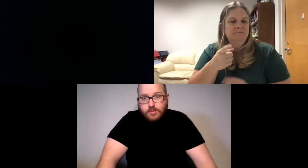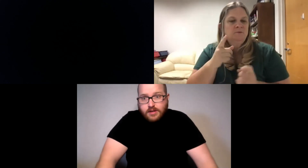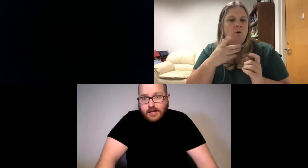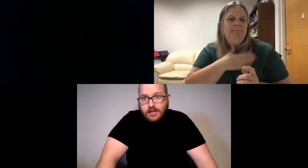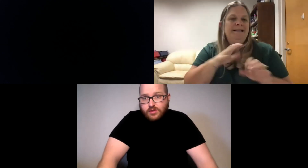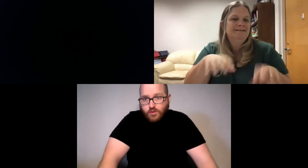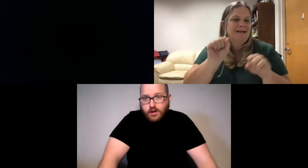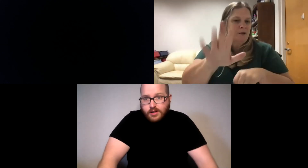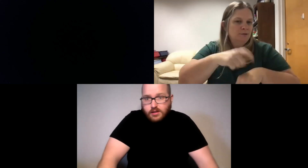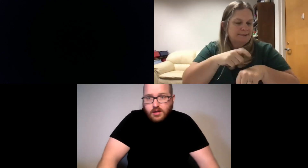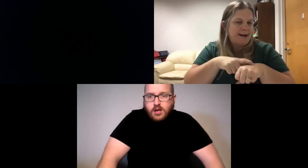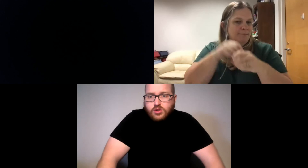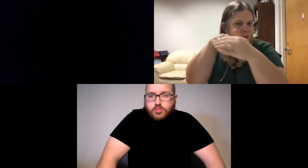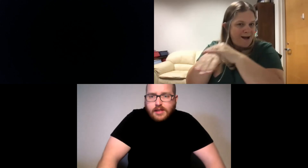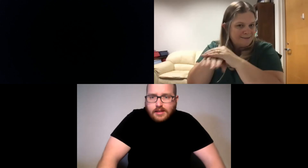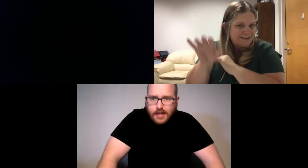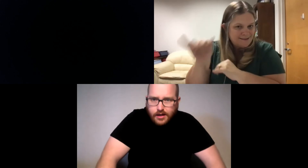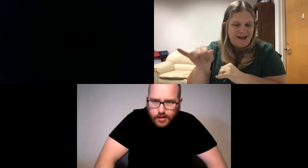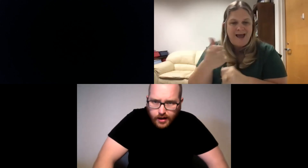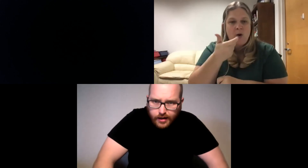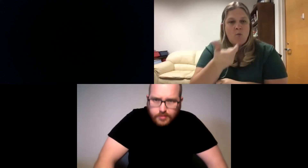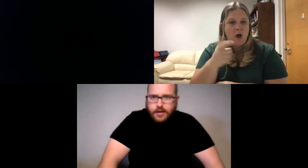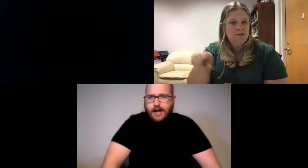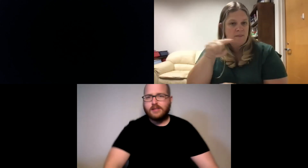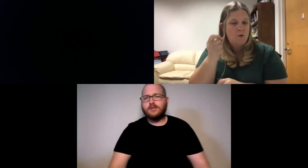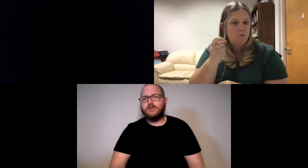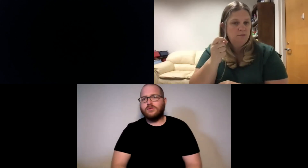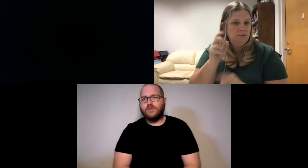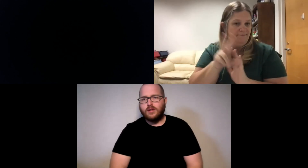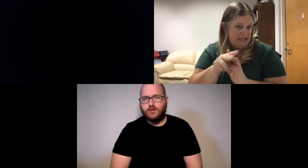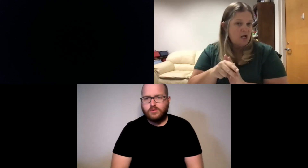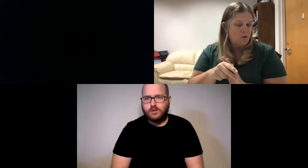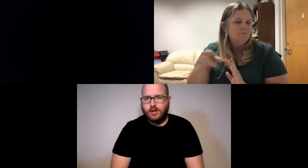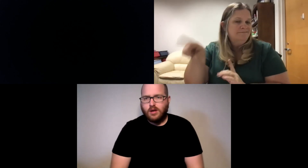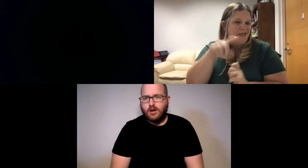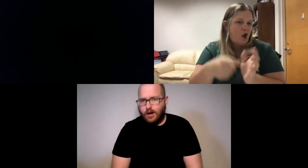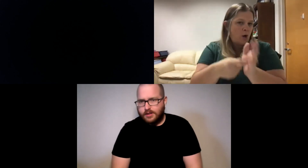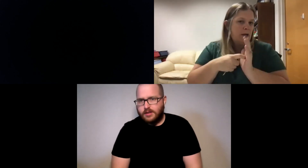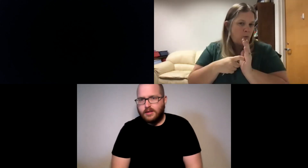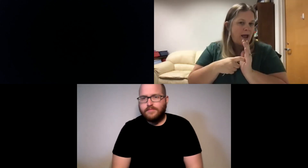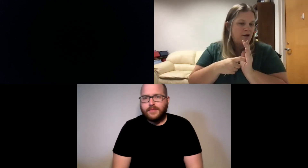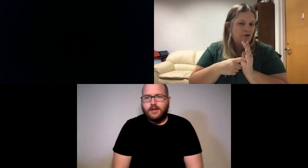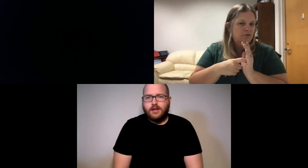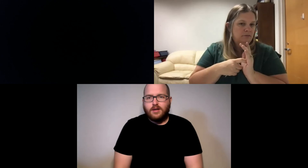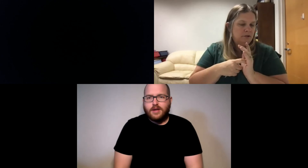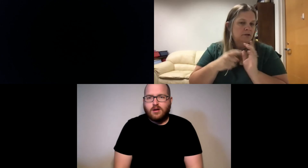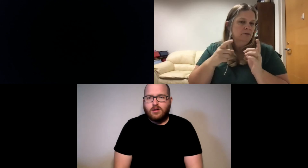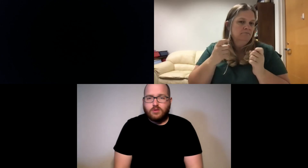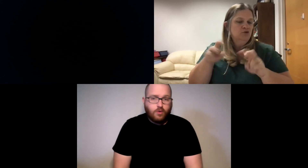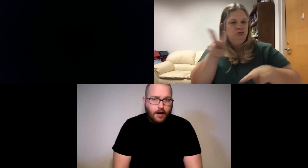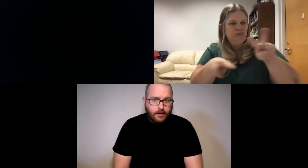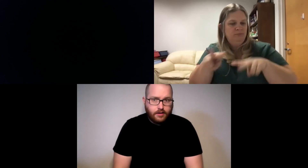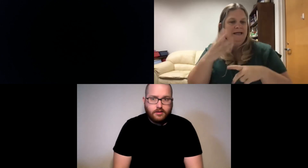those presentations for us. So please take your time to access those videos, watch them. They